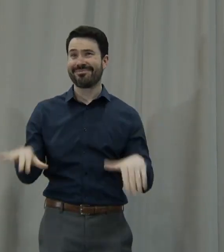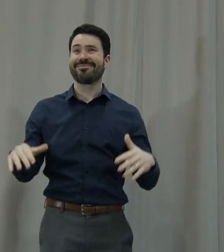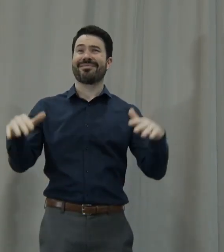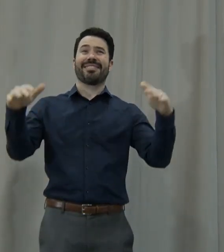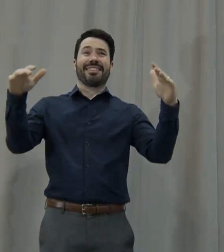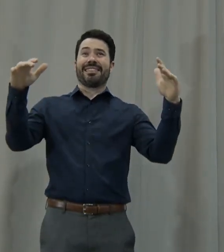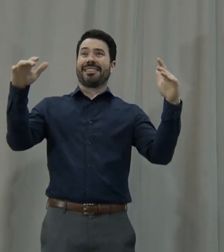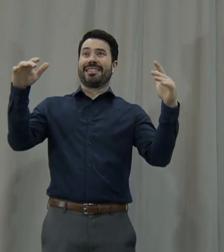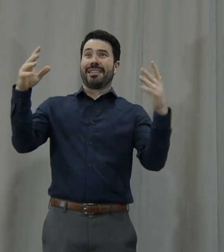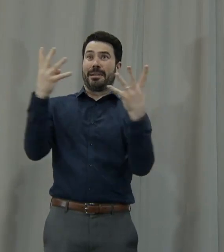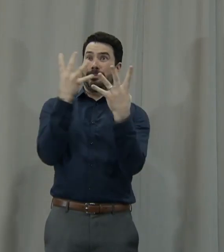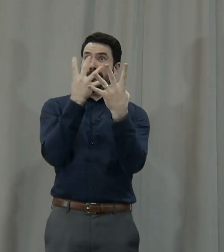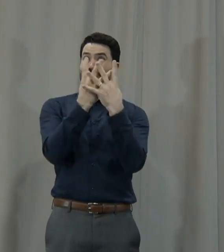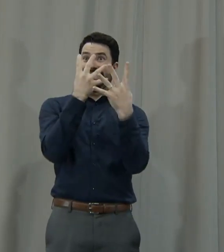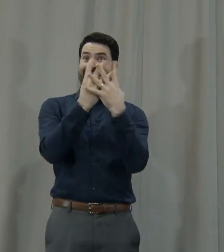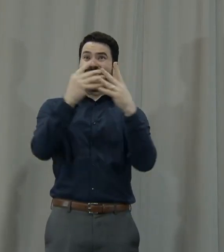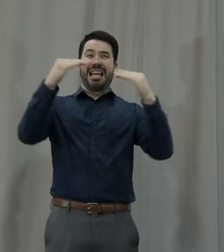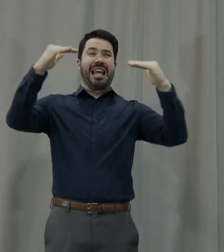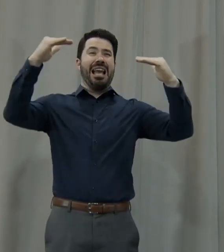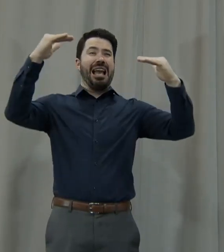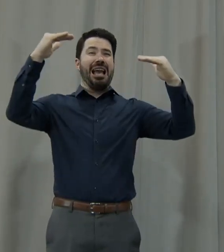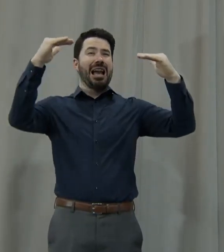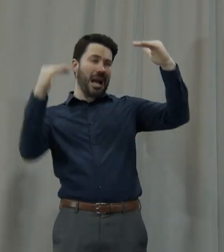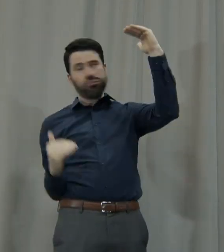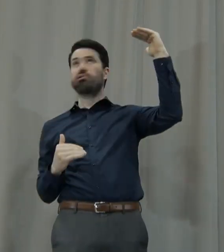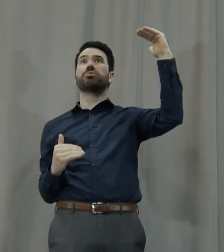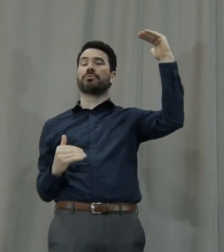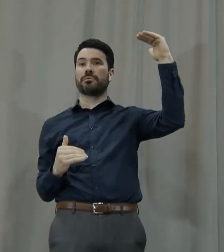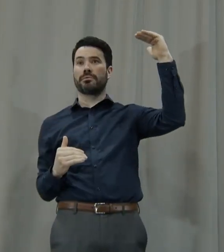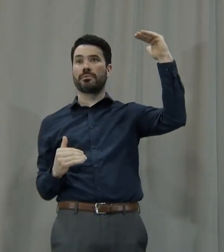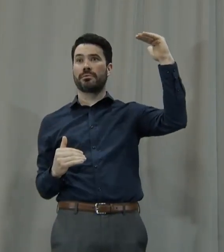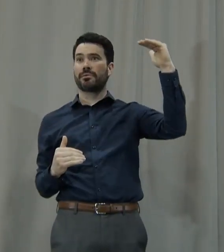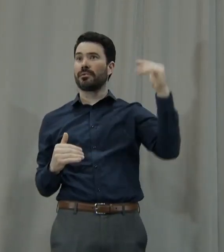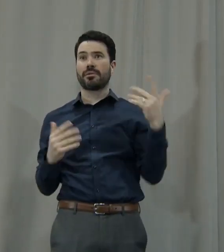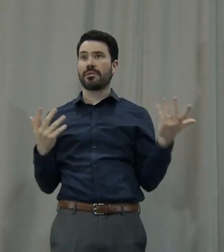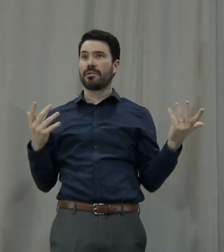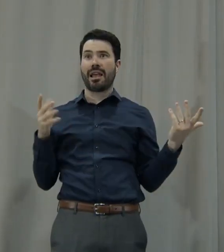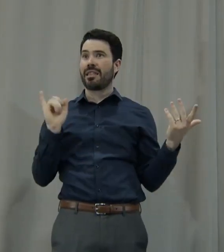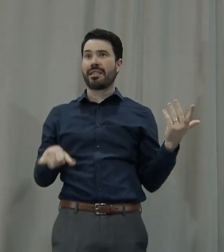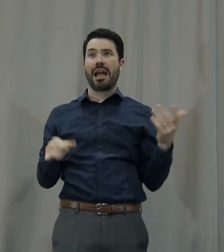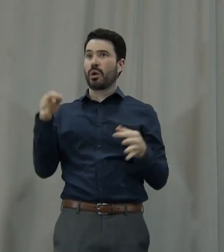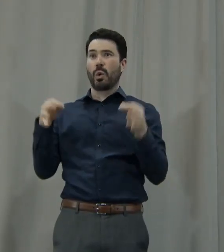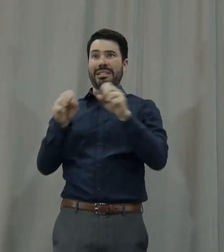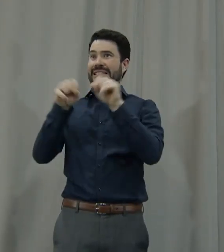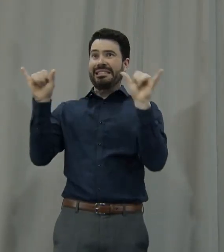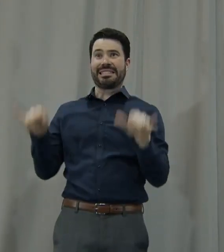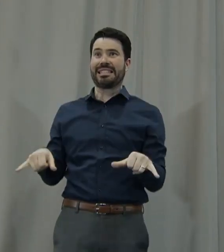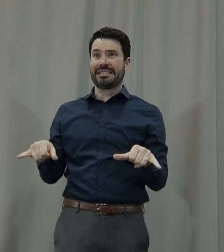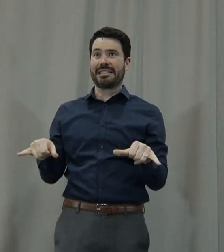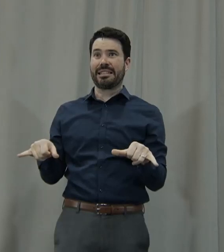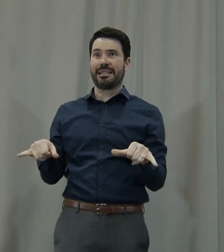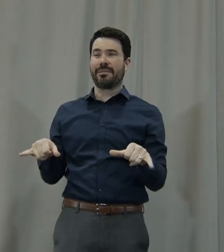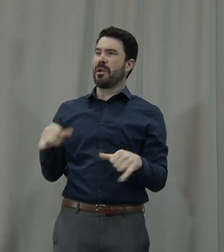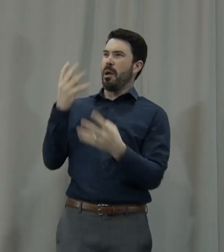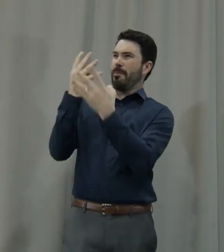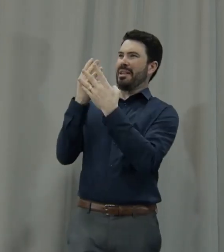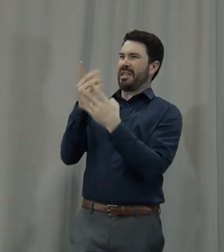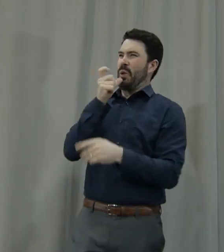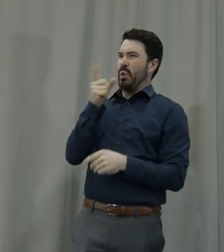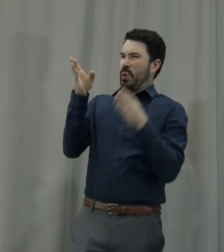right, of what's gone on in our criminal justice system and what the profile of our prisons look